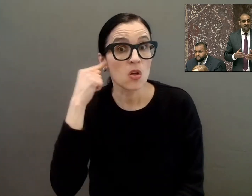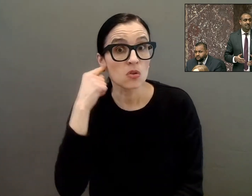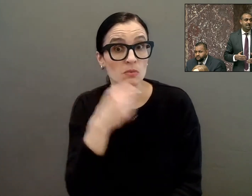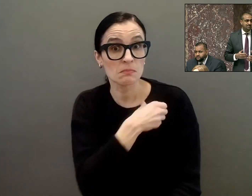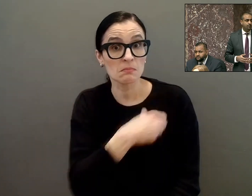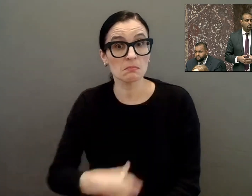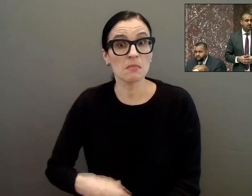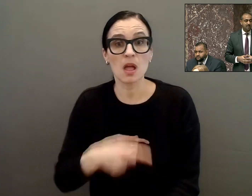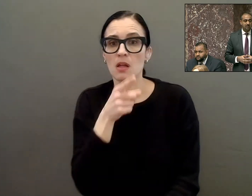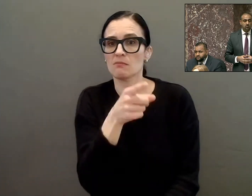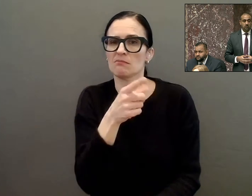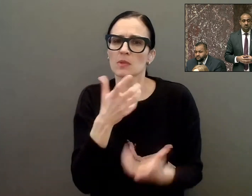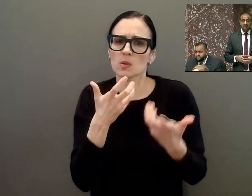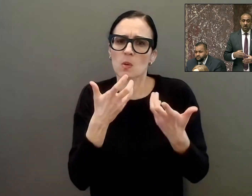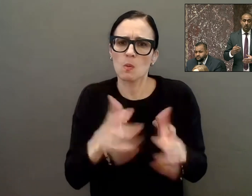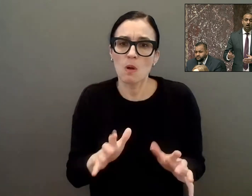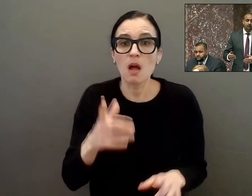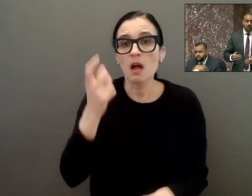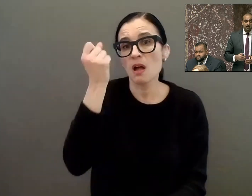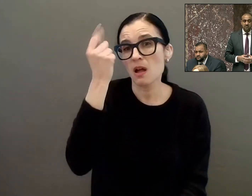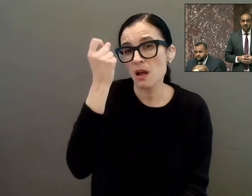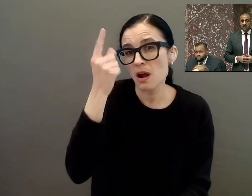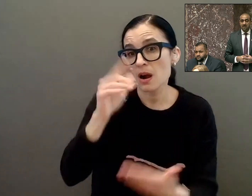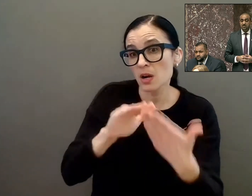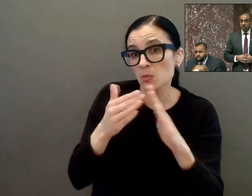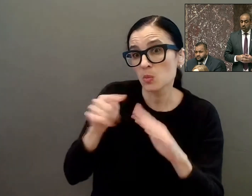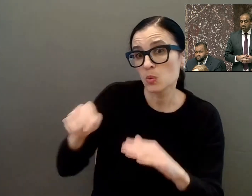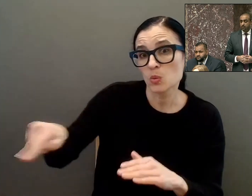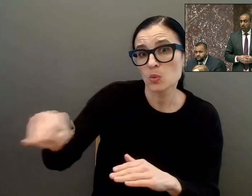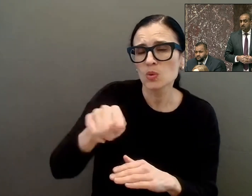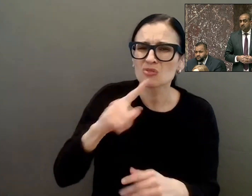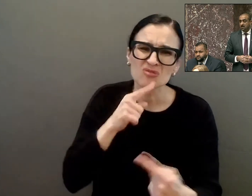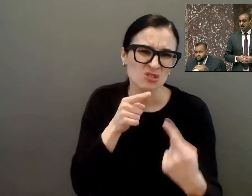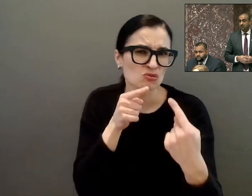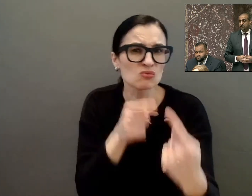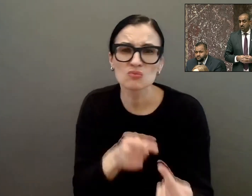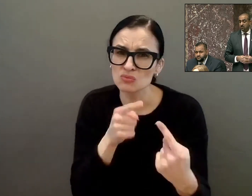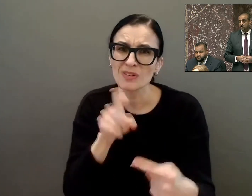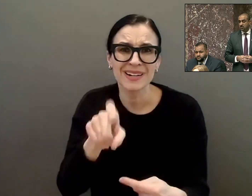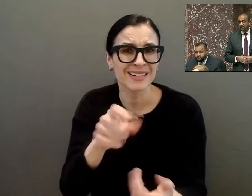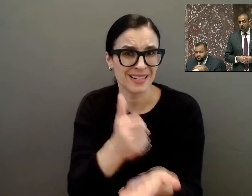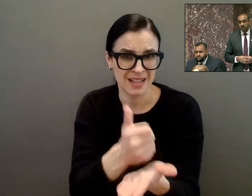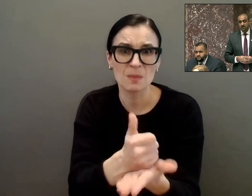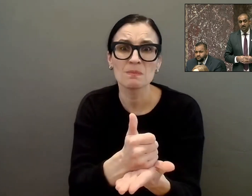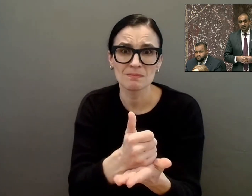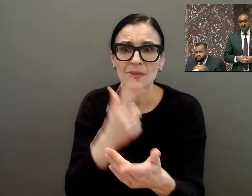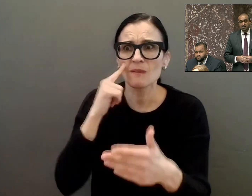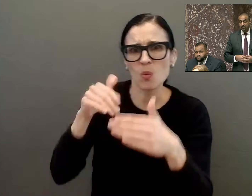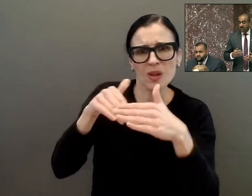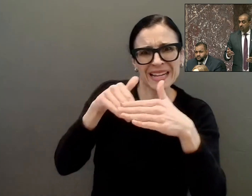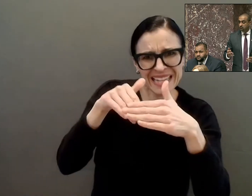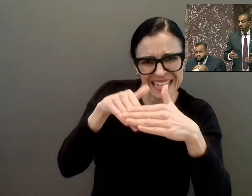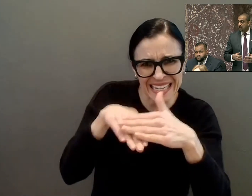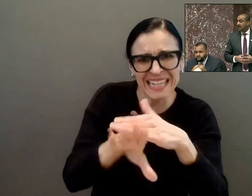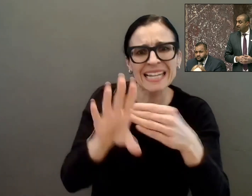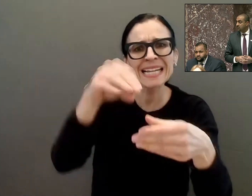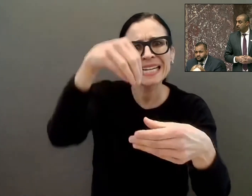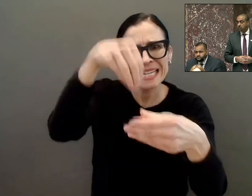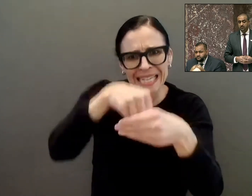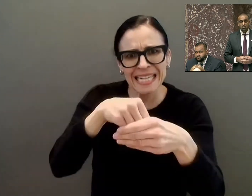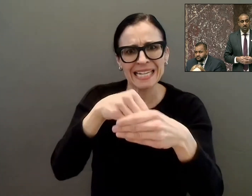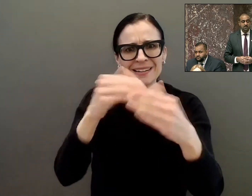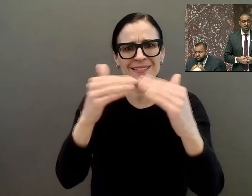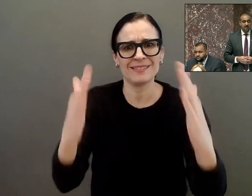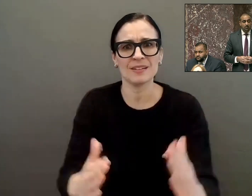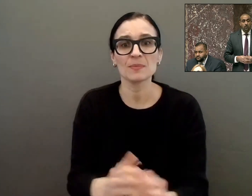that need to get supports to get indoors. We offered the city additional supports this year in January, but they declined